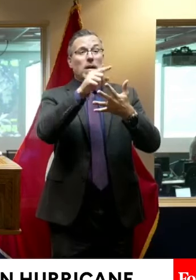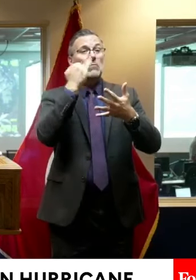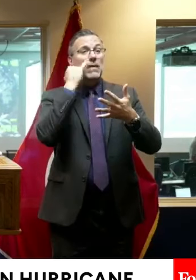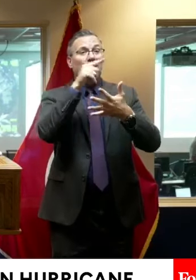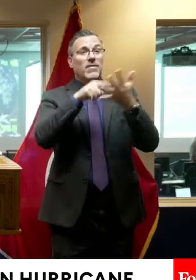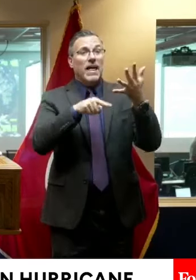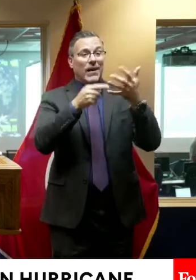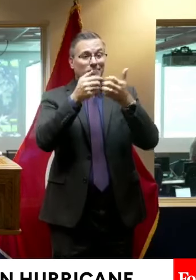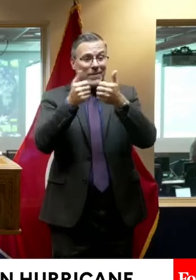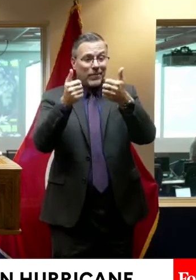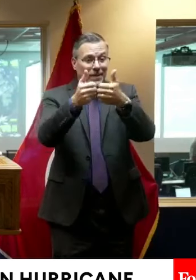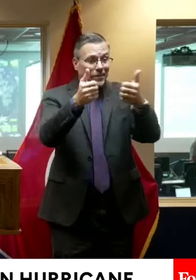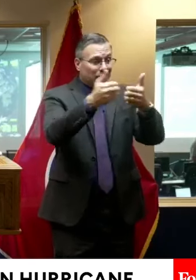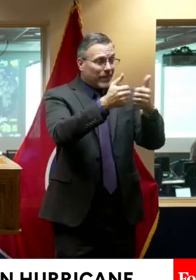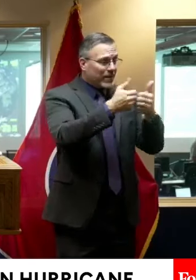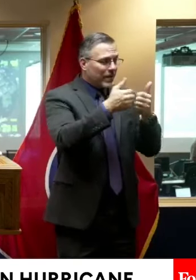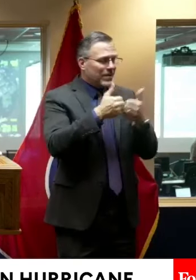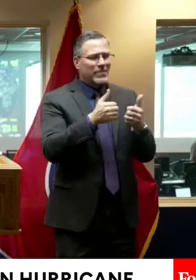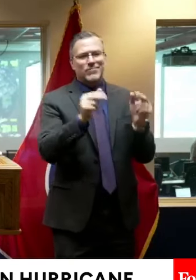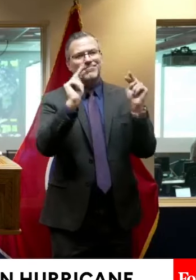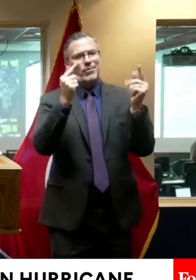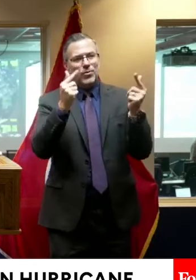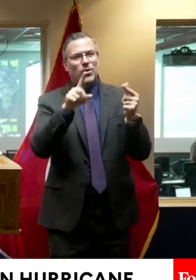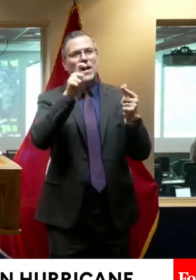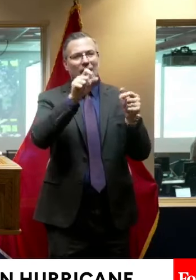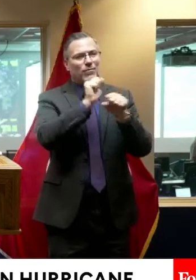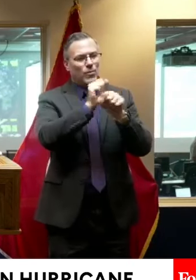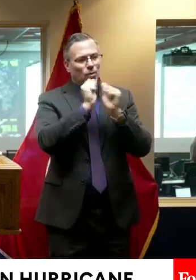the execution of those is